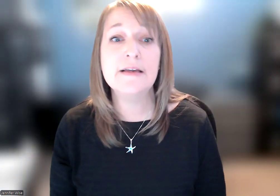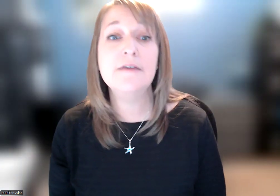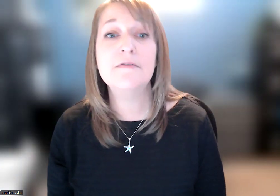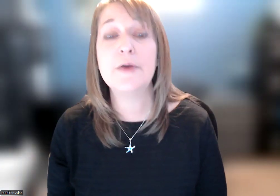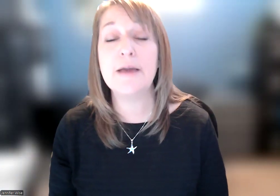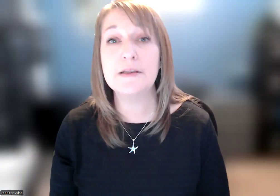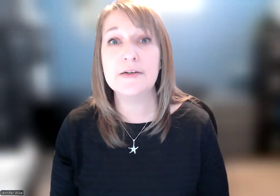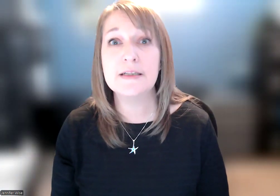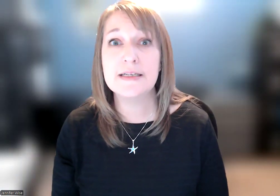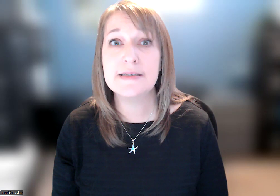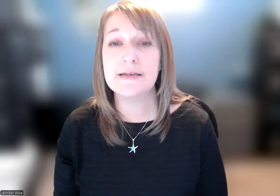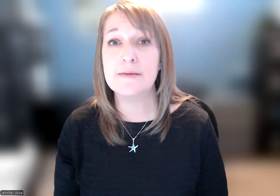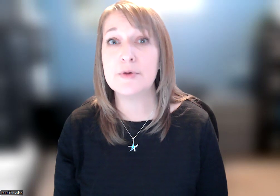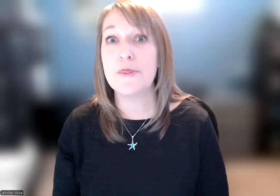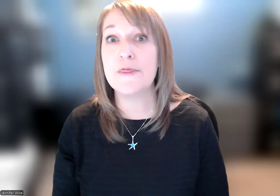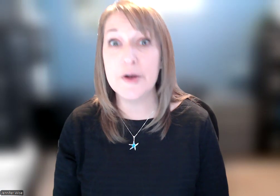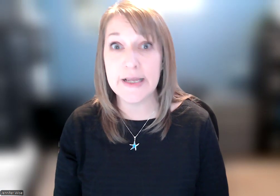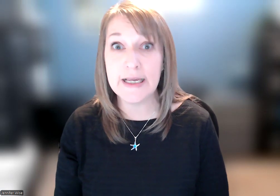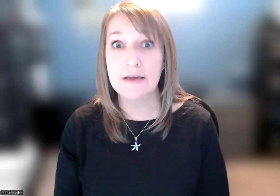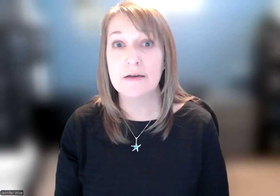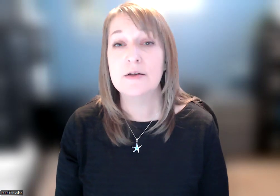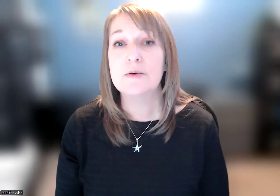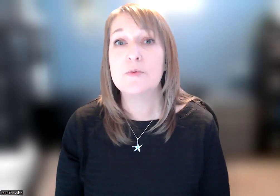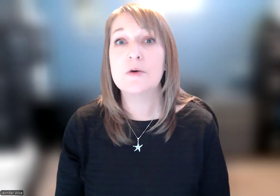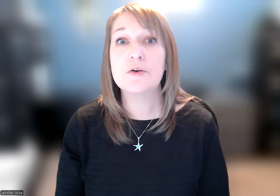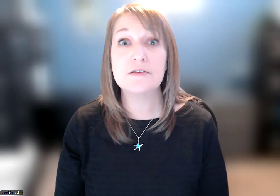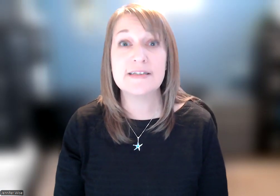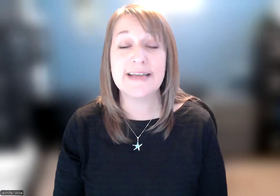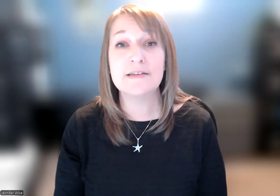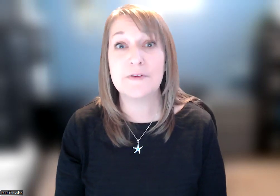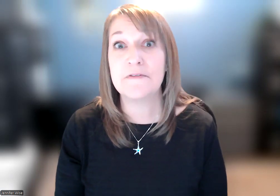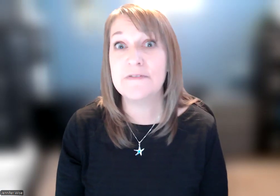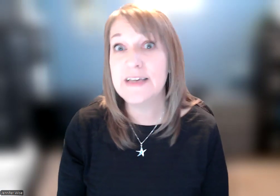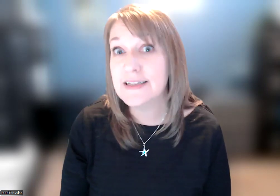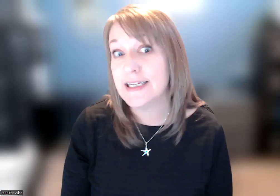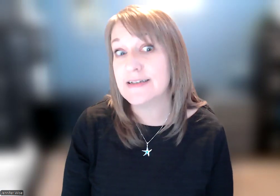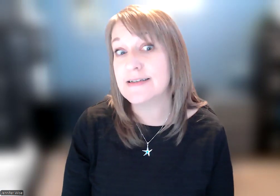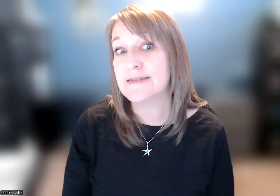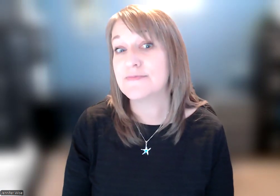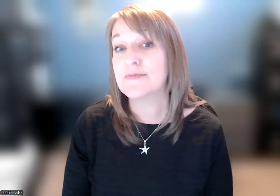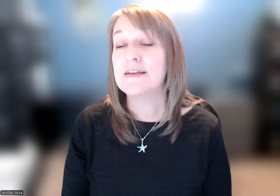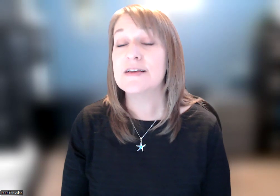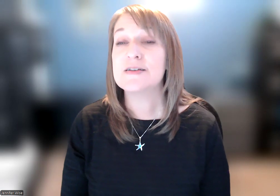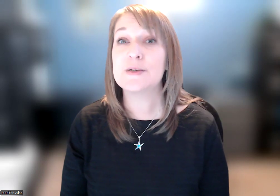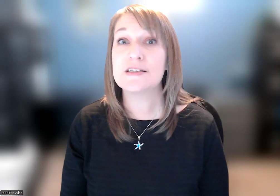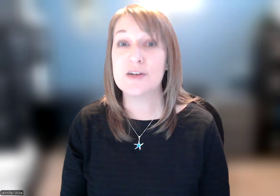Elementary vocabulary list number 30. We're going to learn signs for feelings. So we're going to start